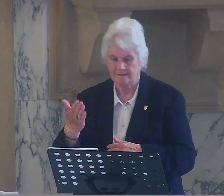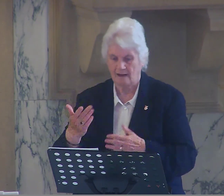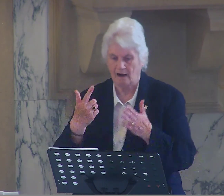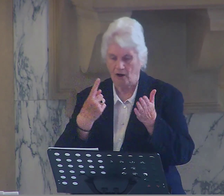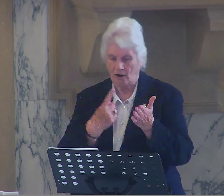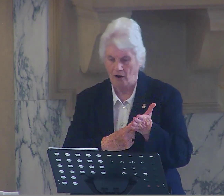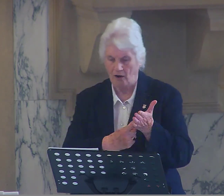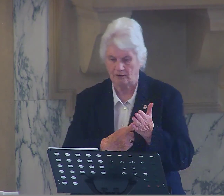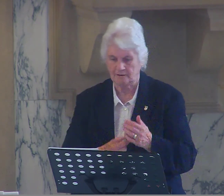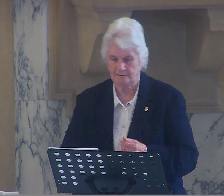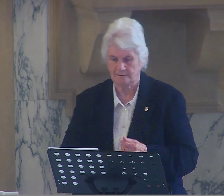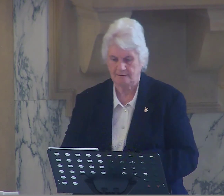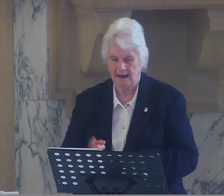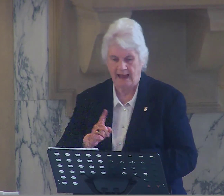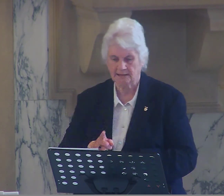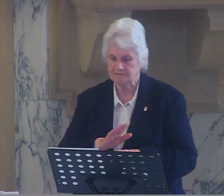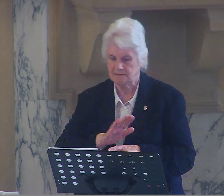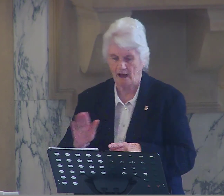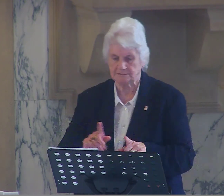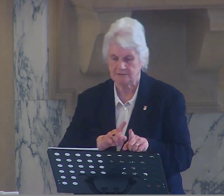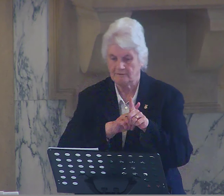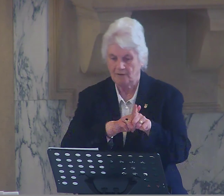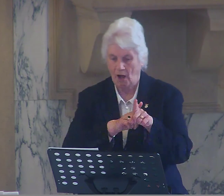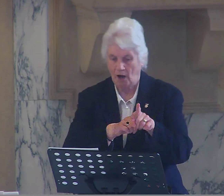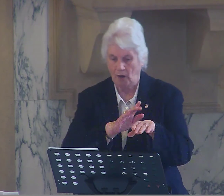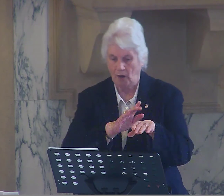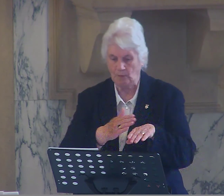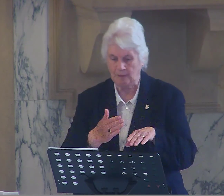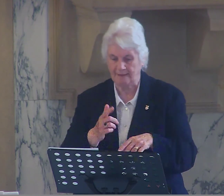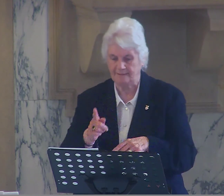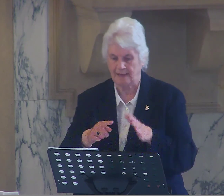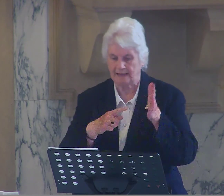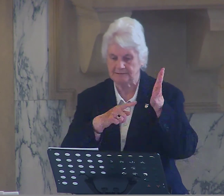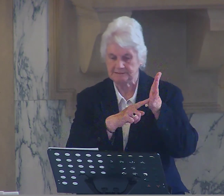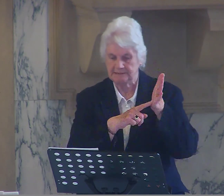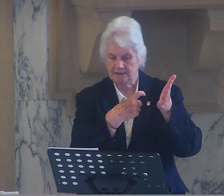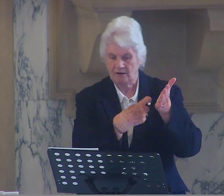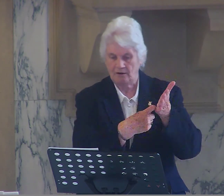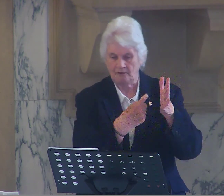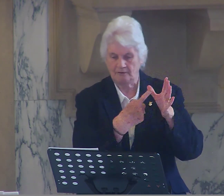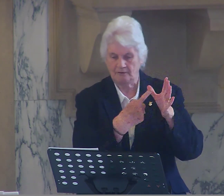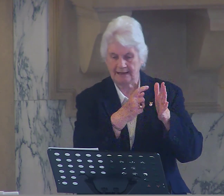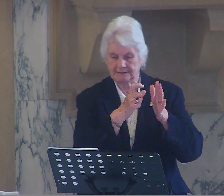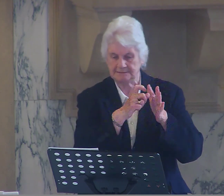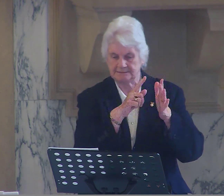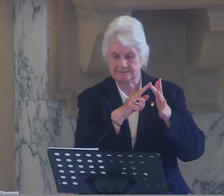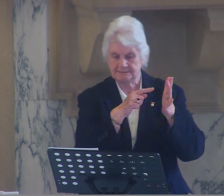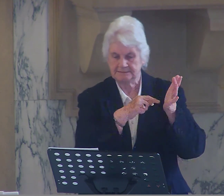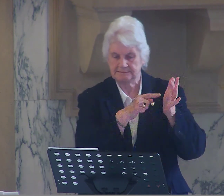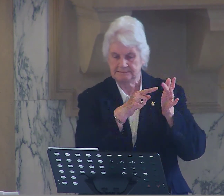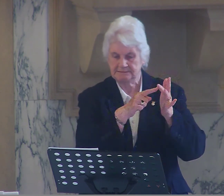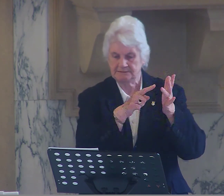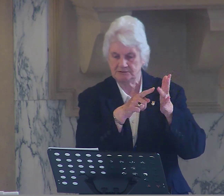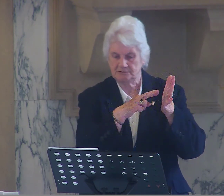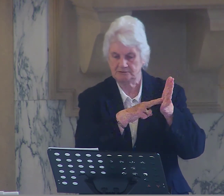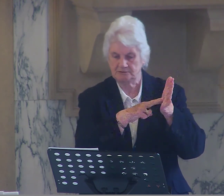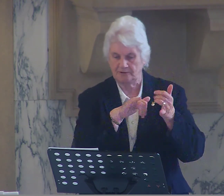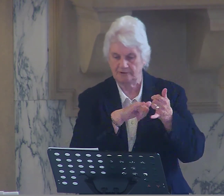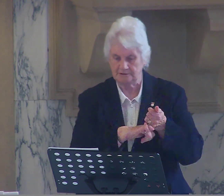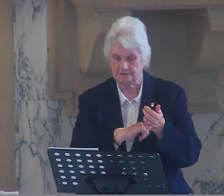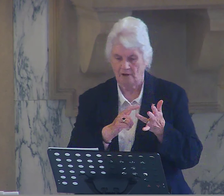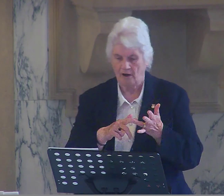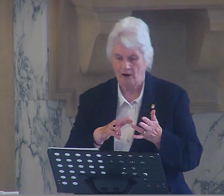They accuse us of breaking the law and not following the traditions